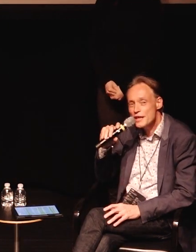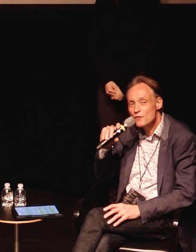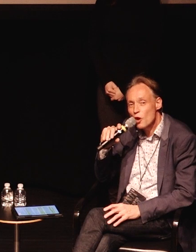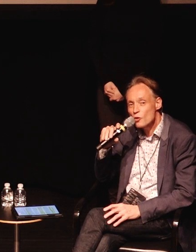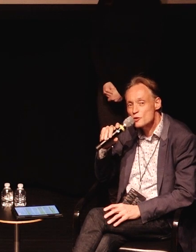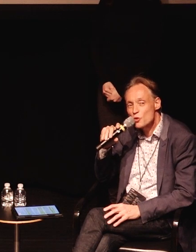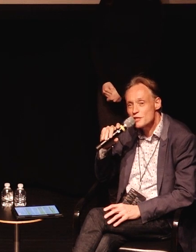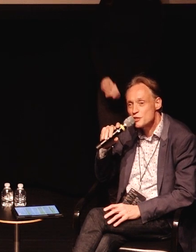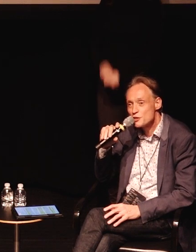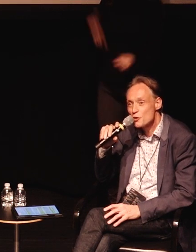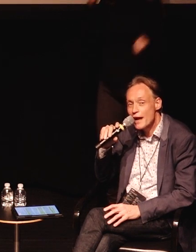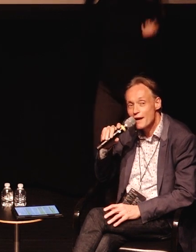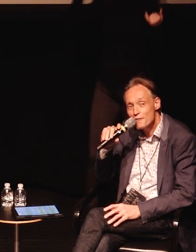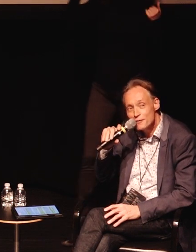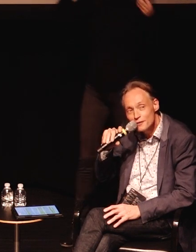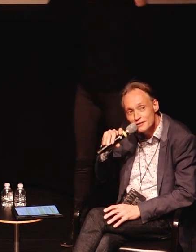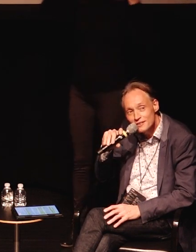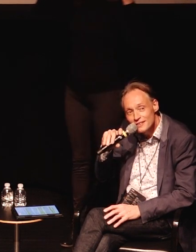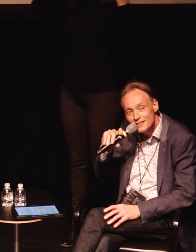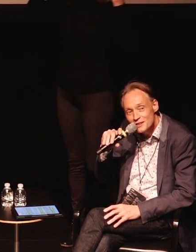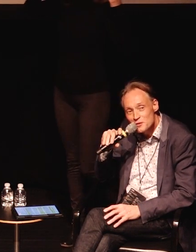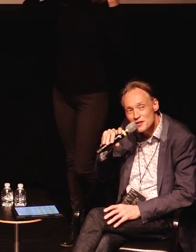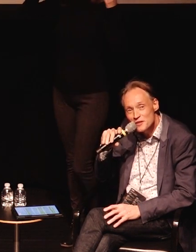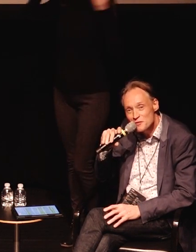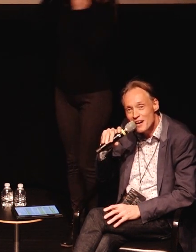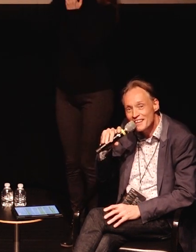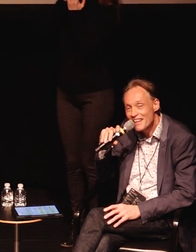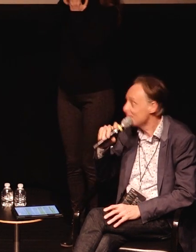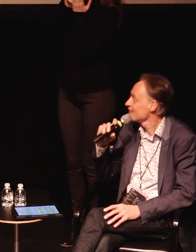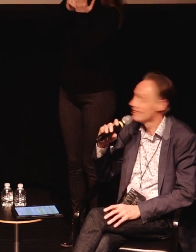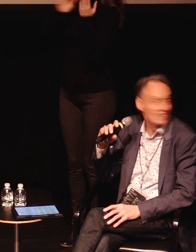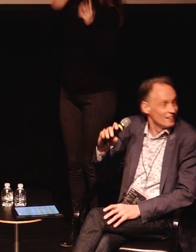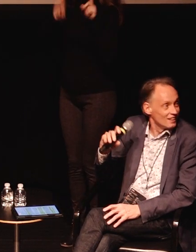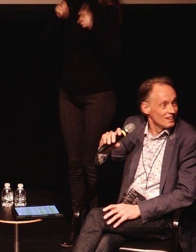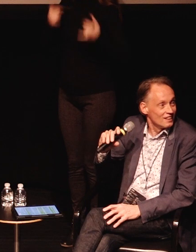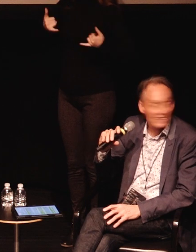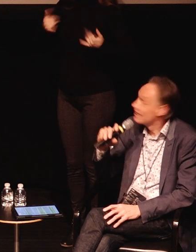Just think of all those questions you have. Put them in your mind now.